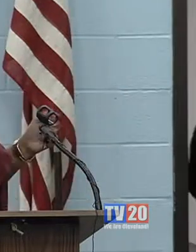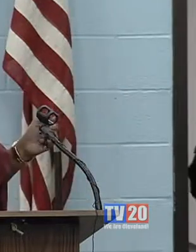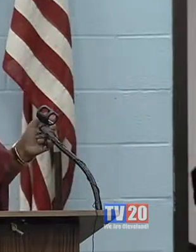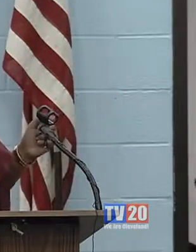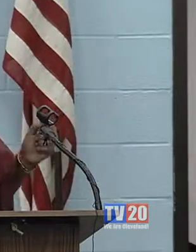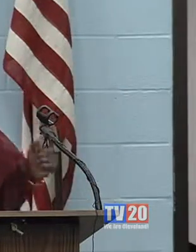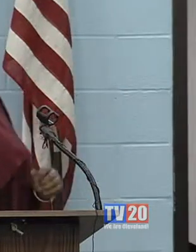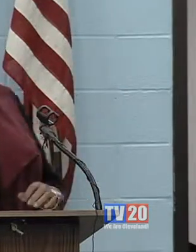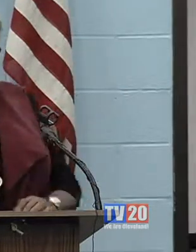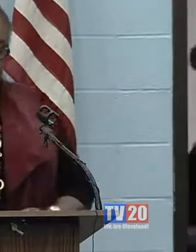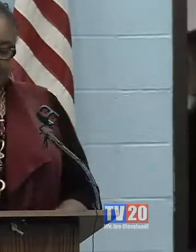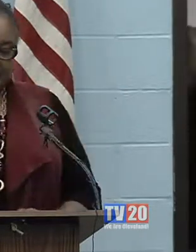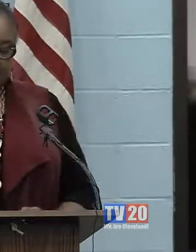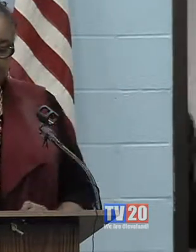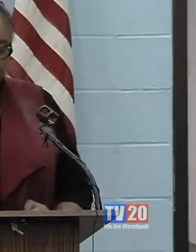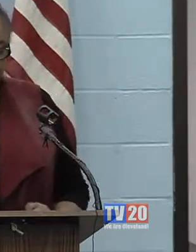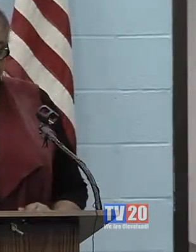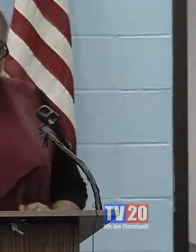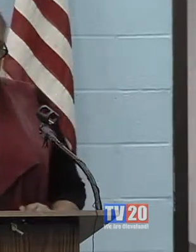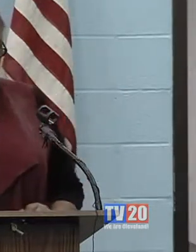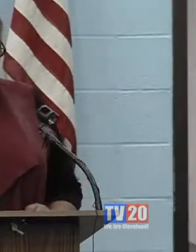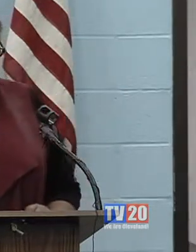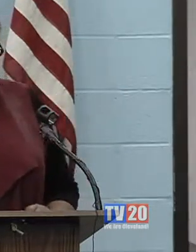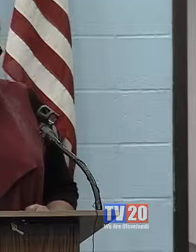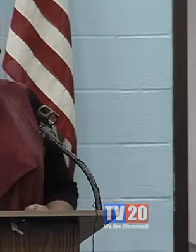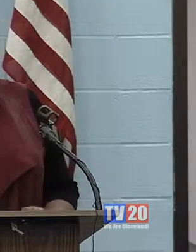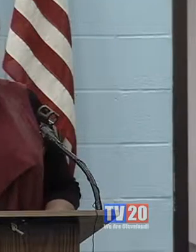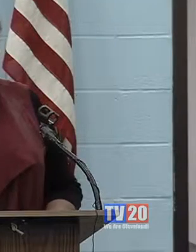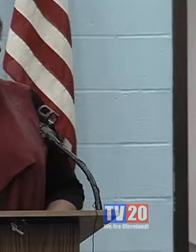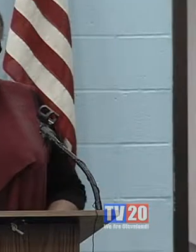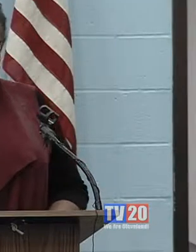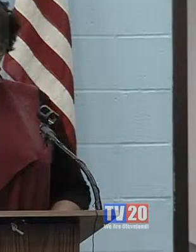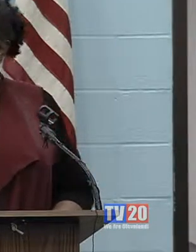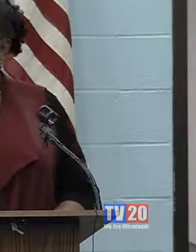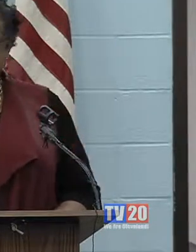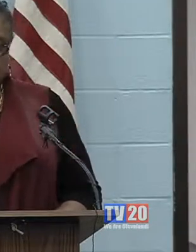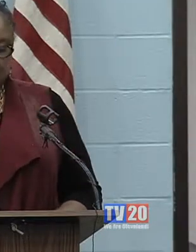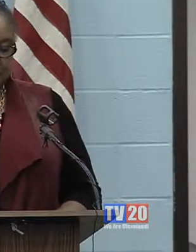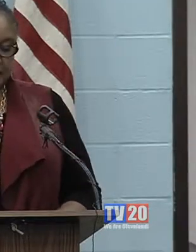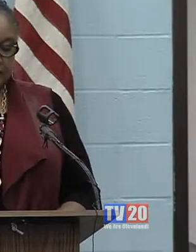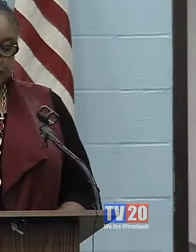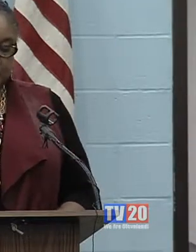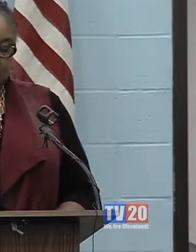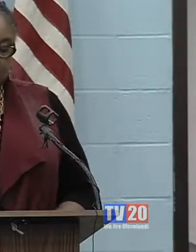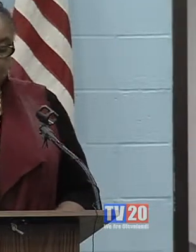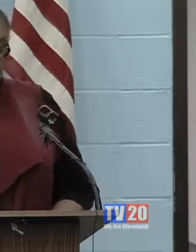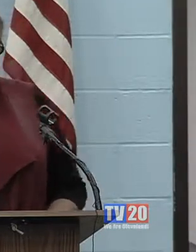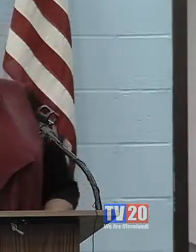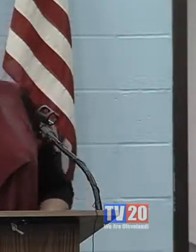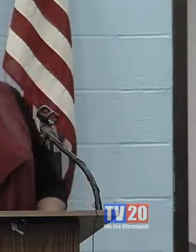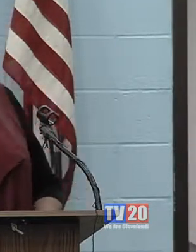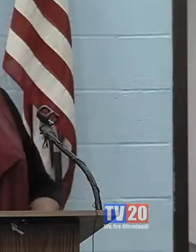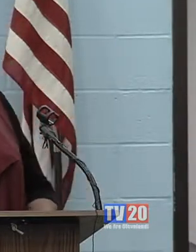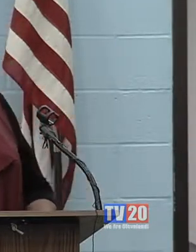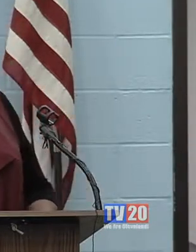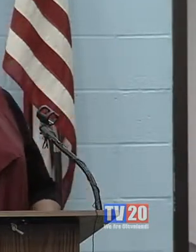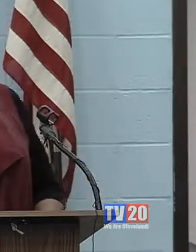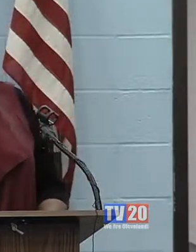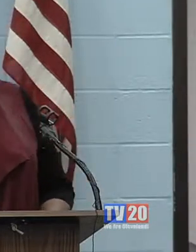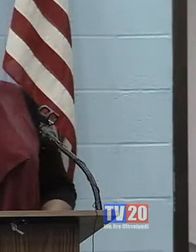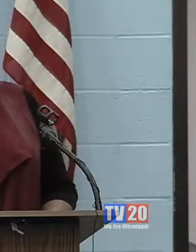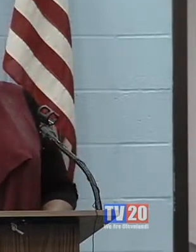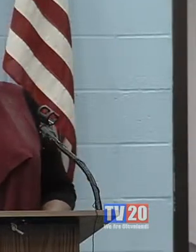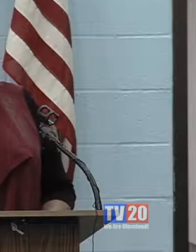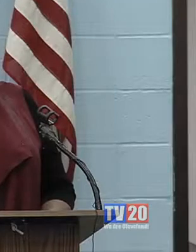I want to thank you and your team and partners. You've done a fantastic job as usual. Thanks for inviting the